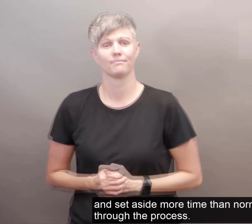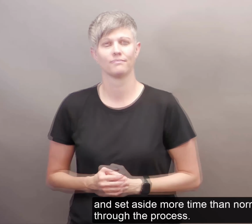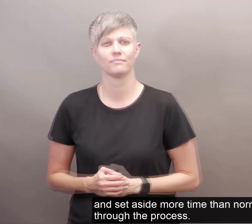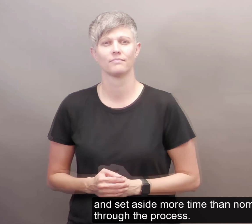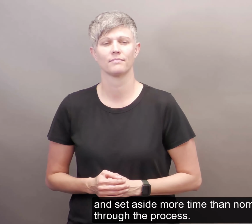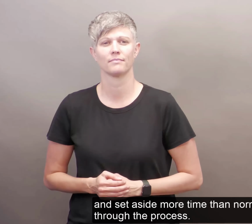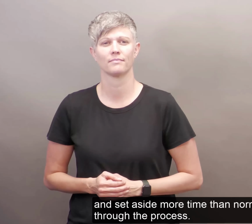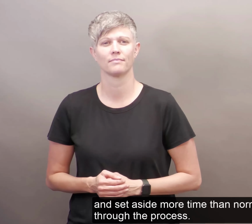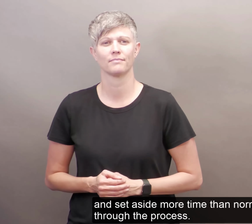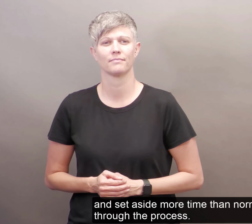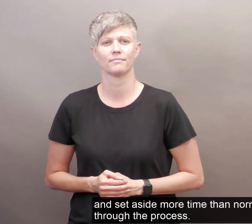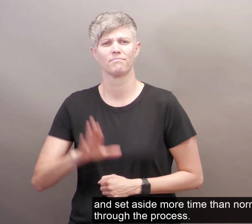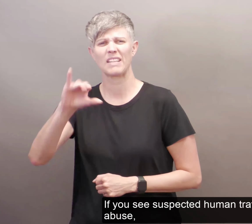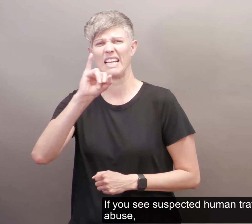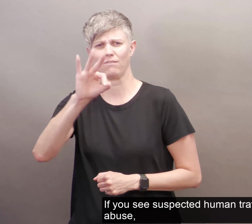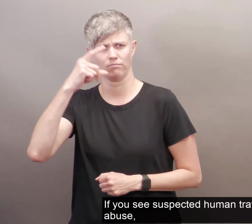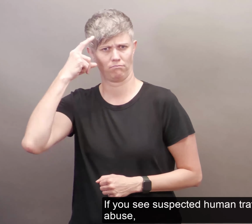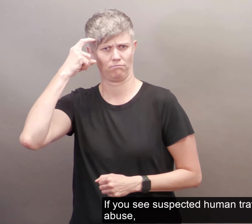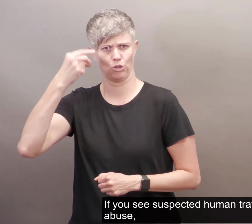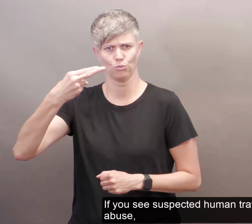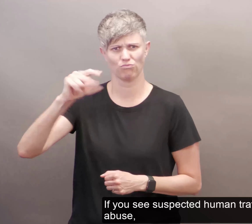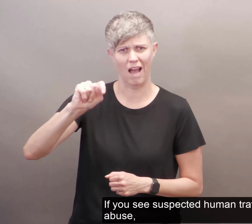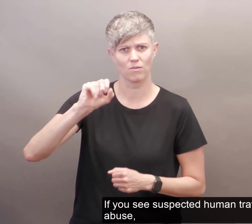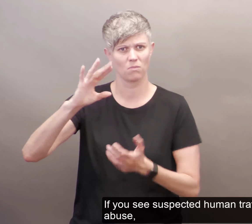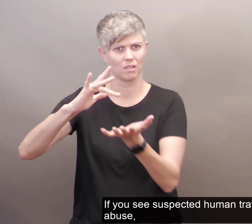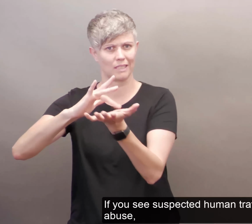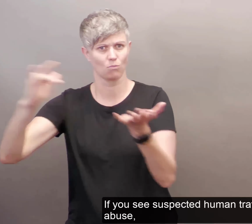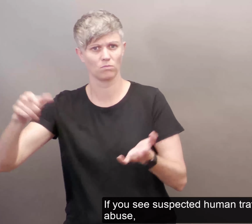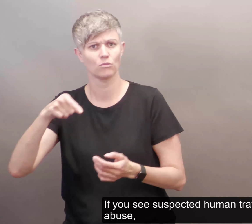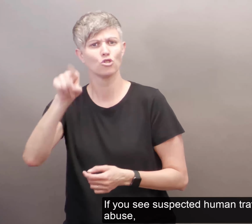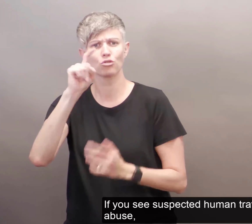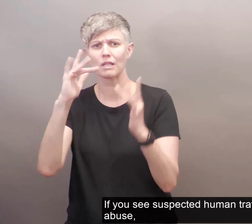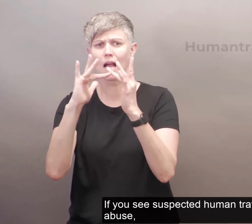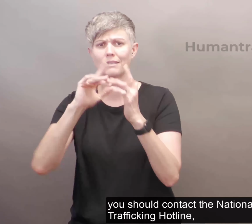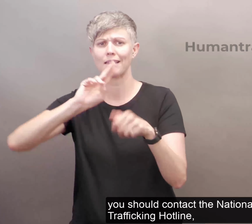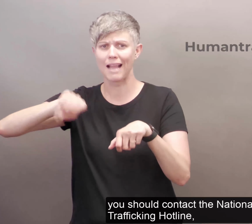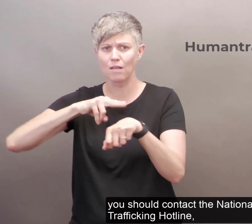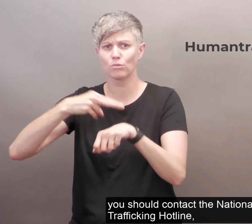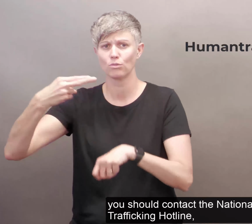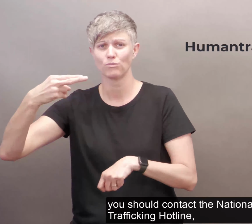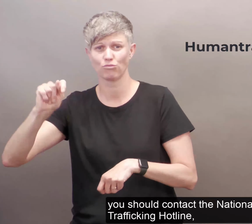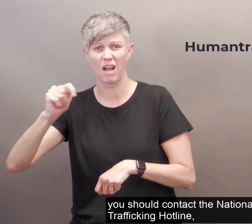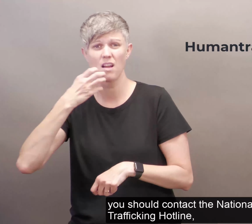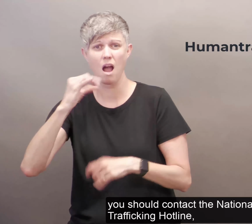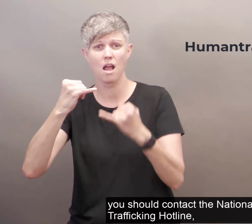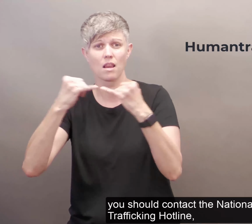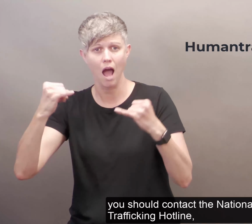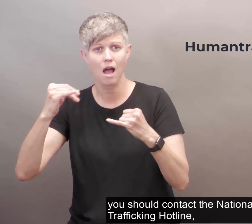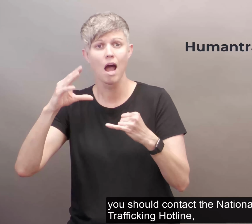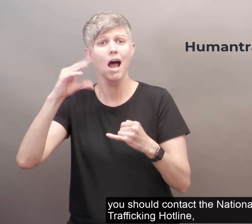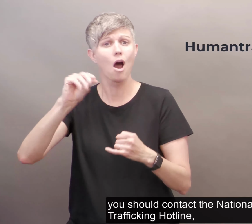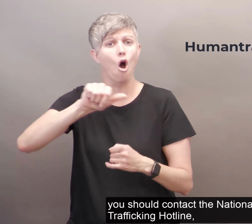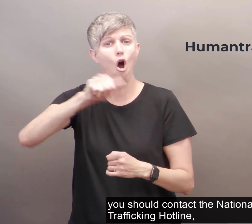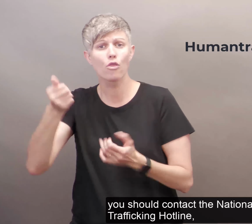through the process. If you see suspected human trafficking or abuse, you should contact the National Human